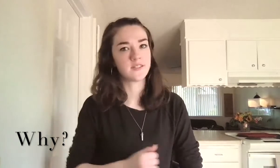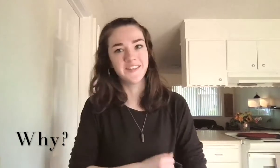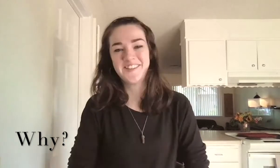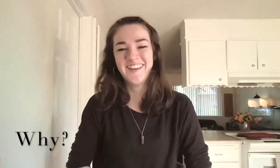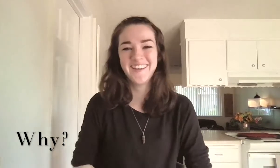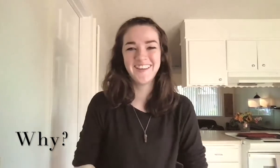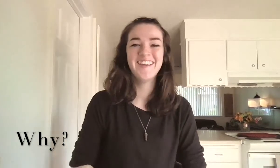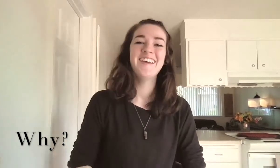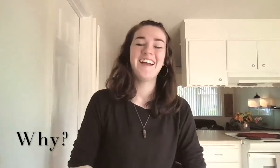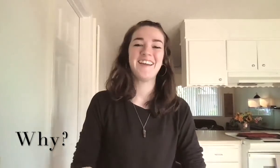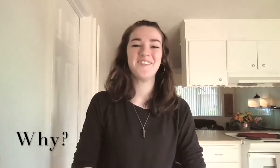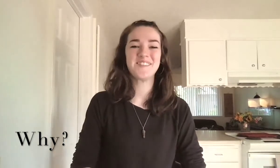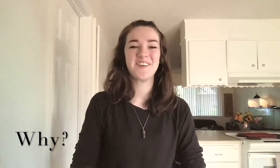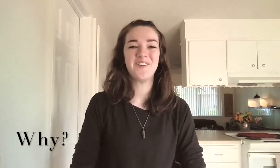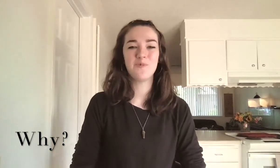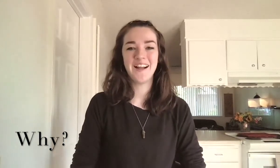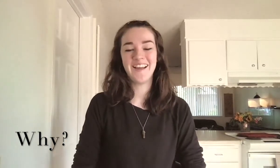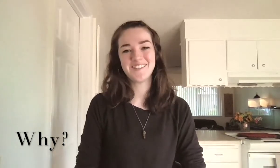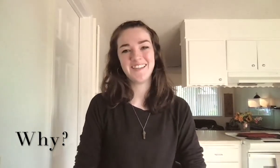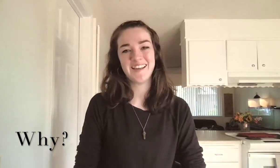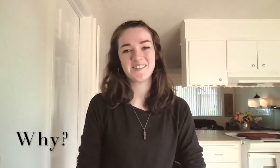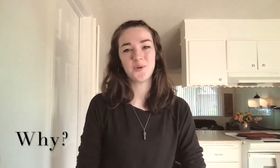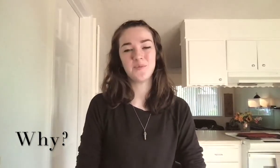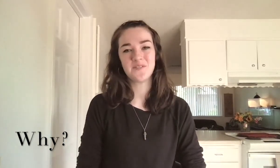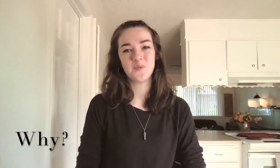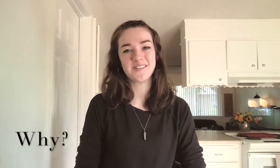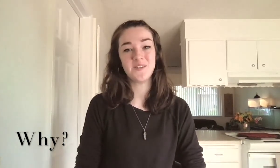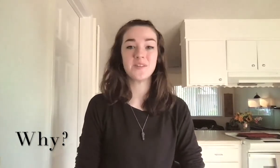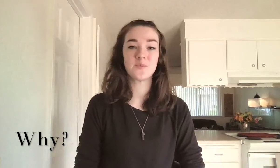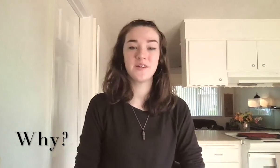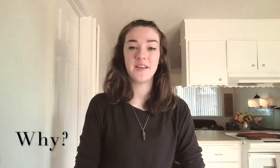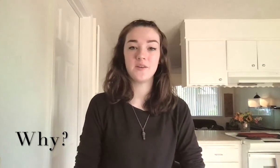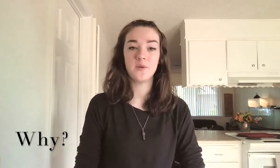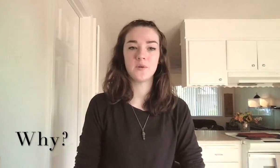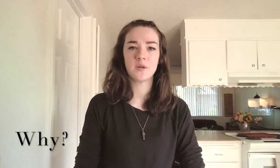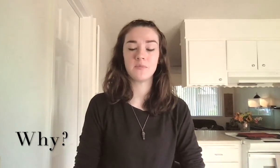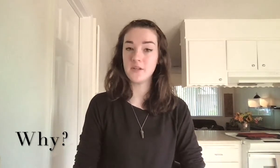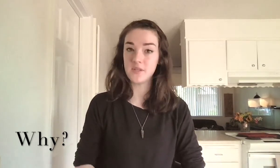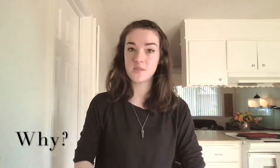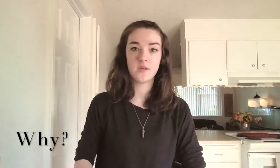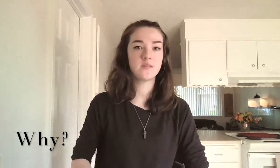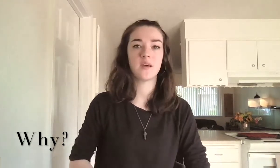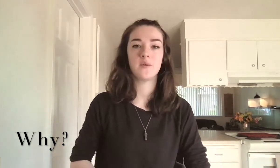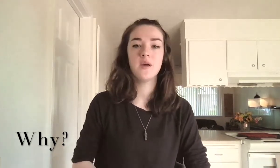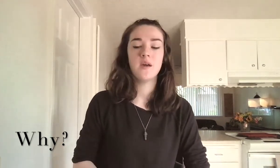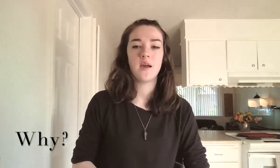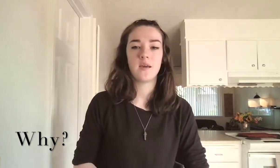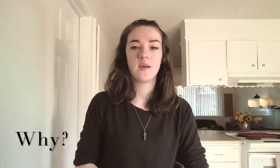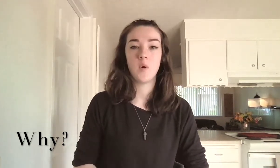lunch? So why actually has a couple different ways to do this one. I know you all probably know this one. So